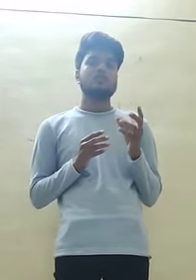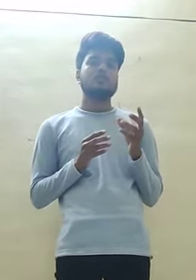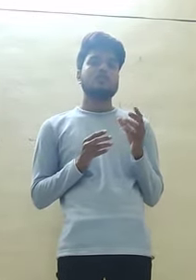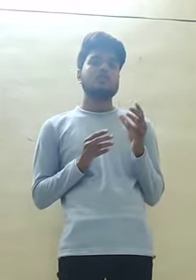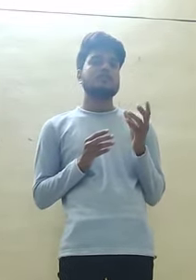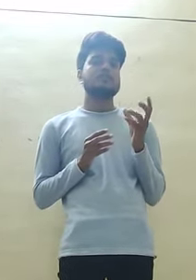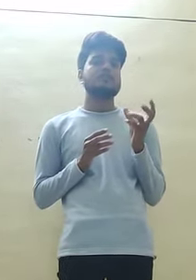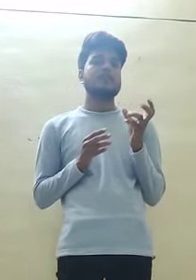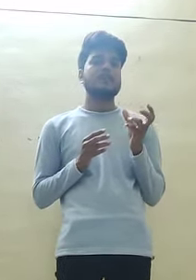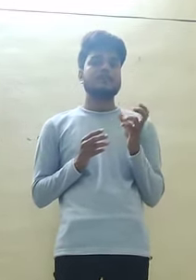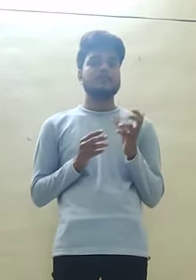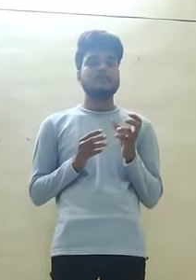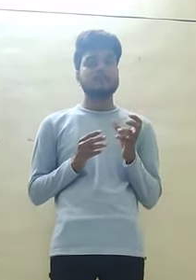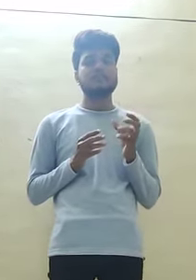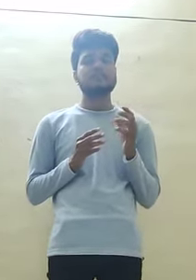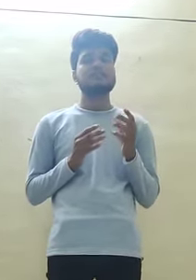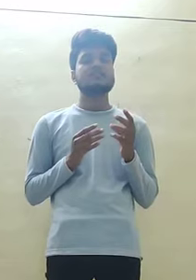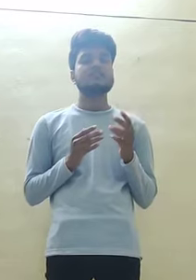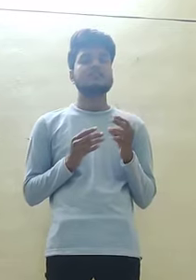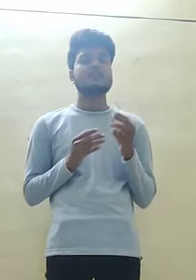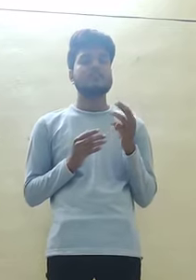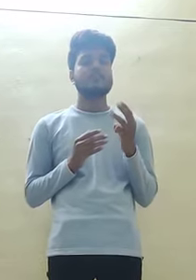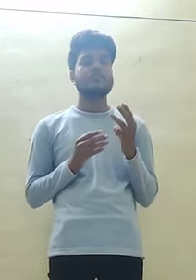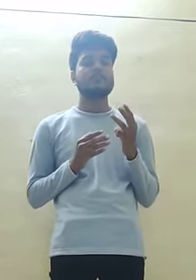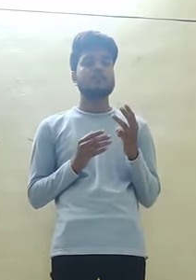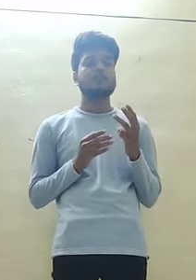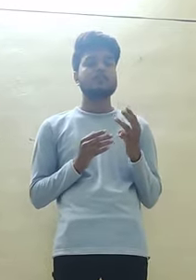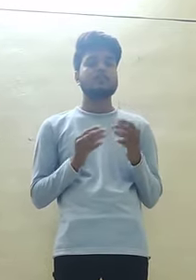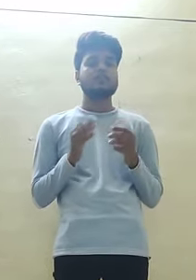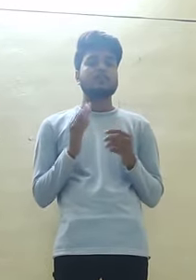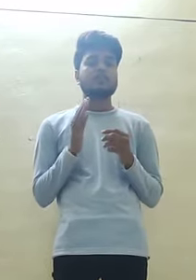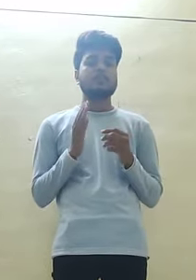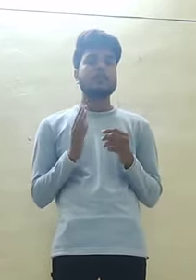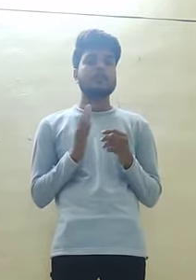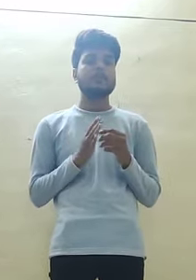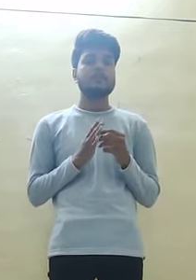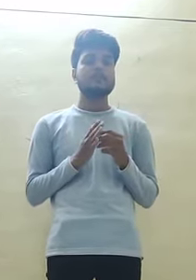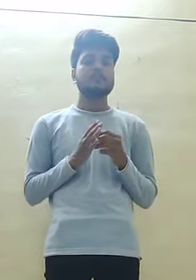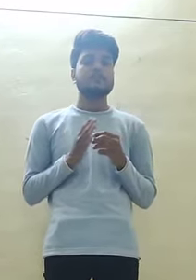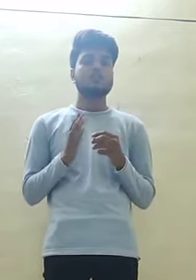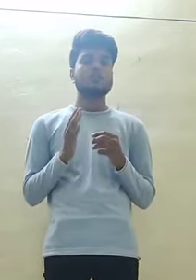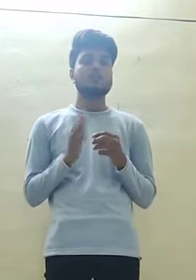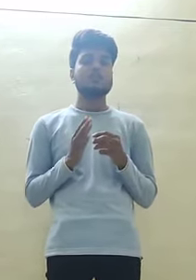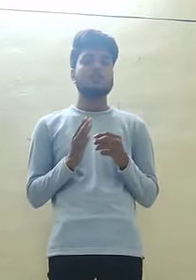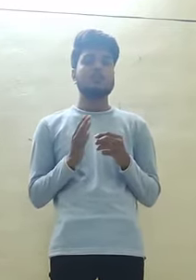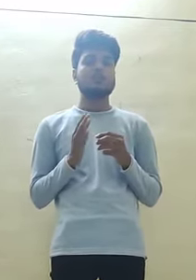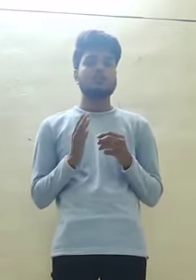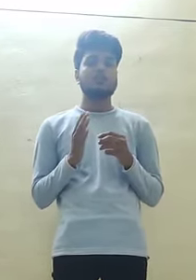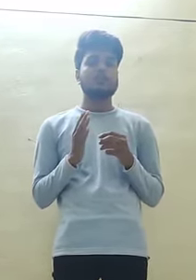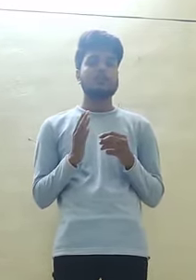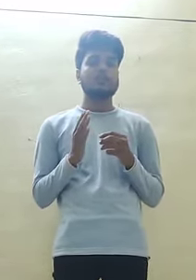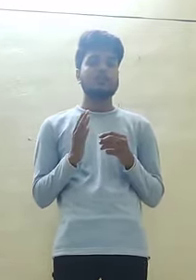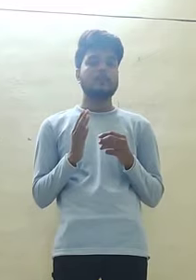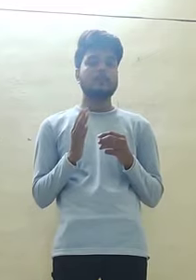So the Java lambda expression is considered of three components: argument list, token arrow, and